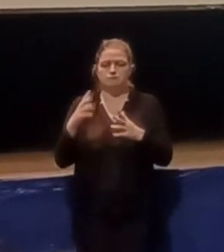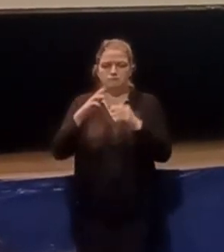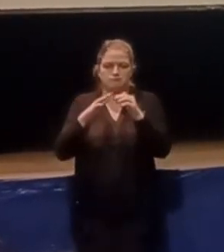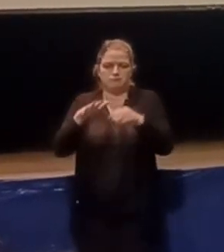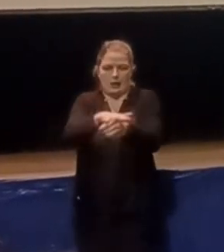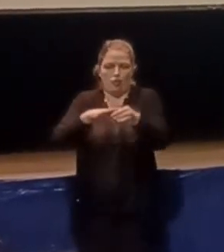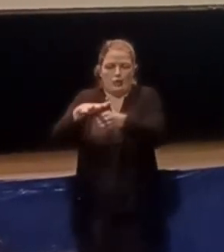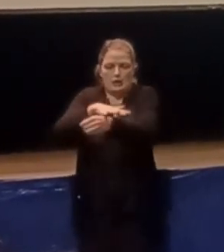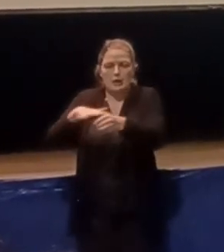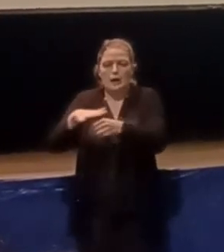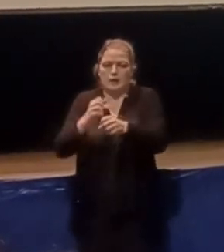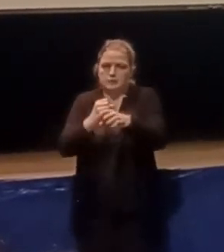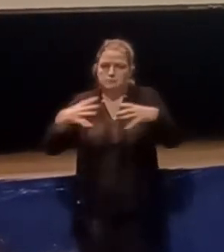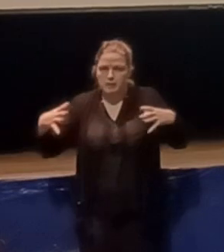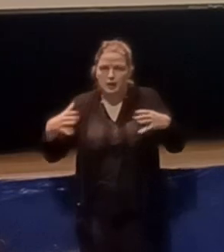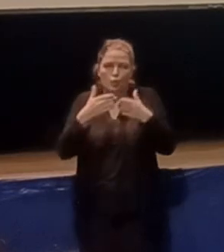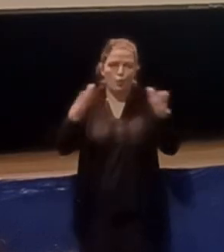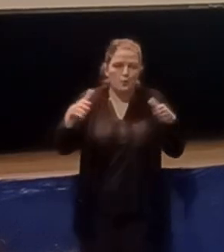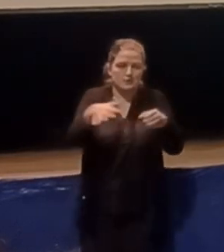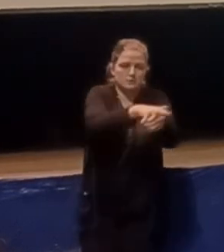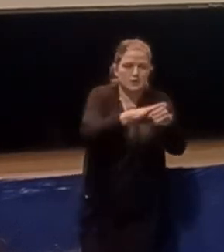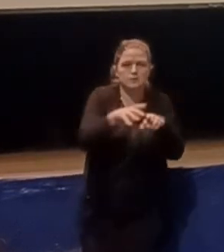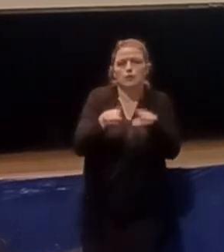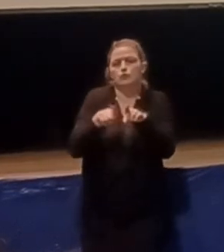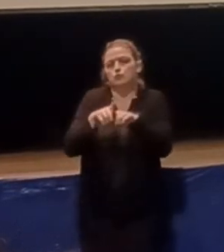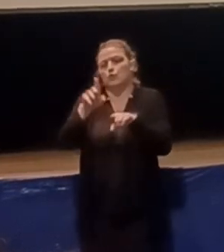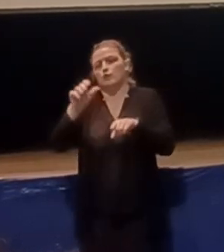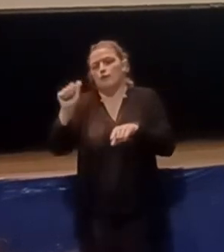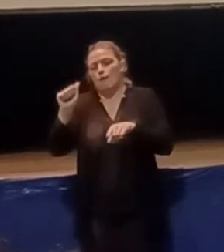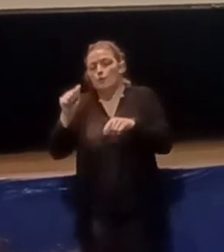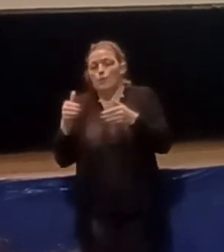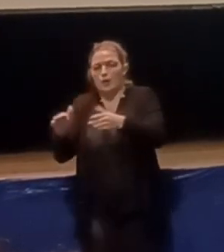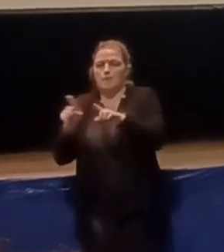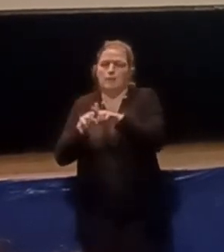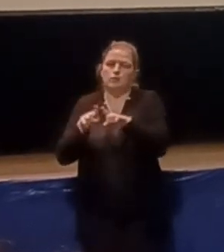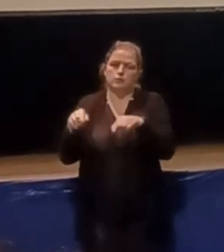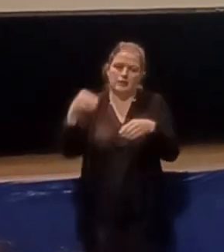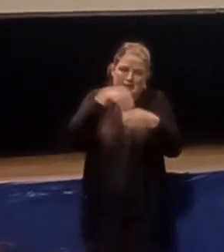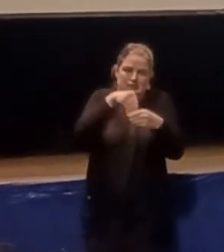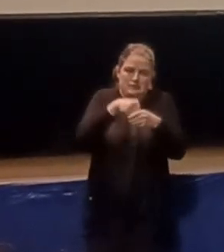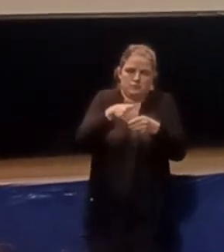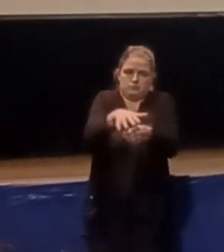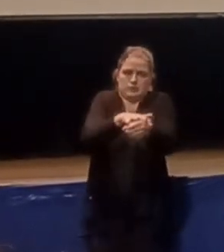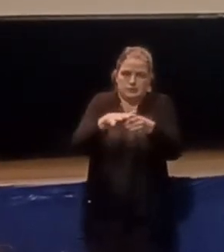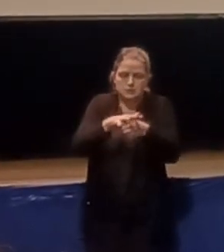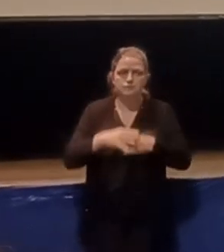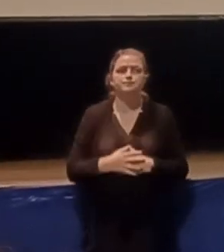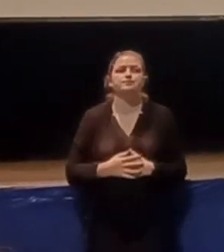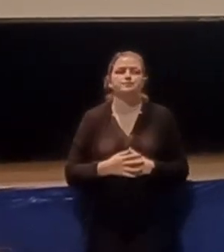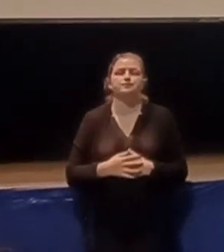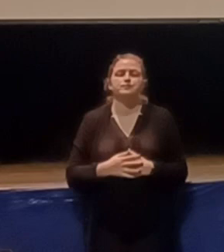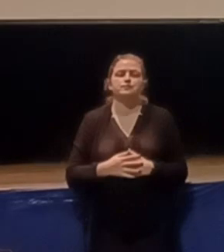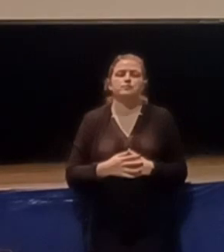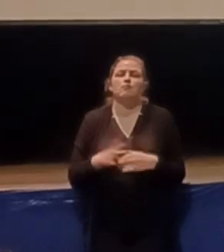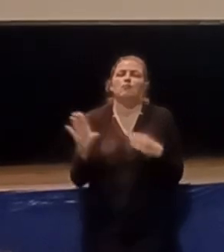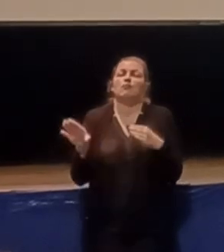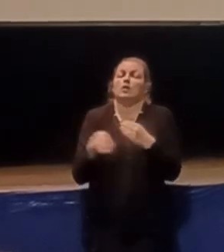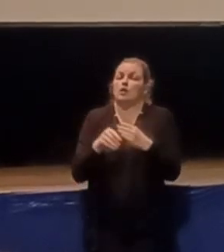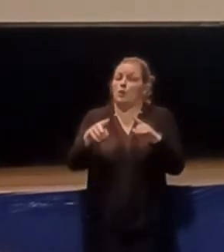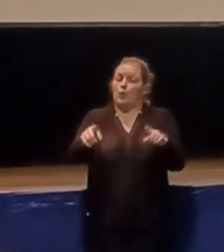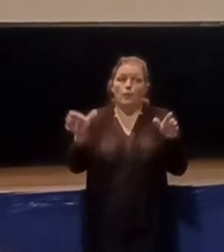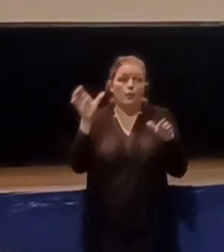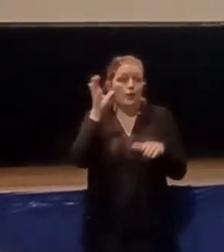we can expand open space both on the Arbor Way and certainly on the interior of the site. In addition to that, we also heard loud